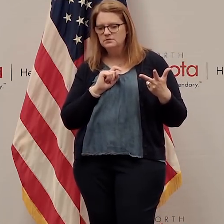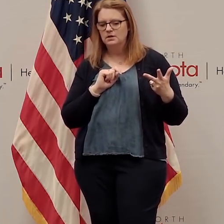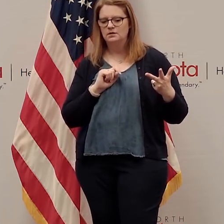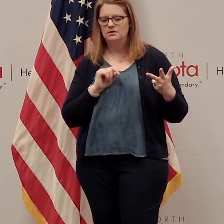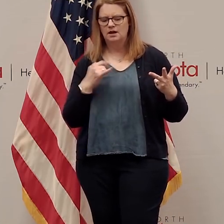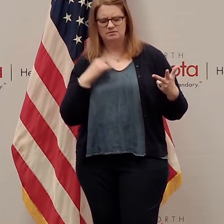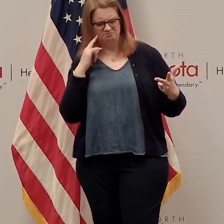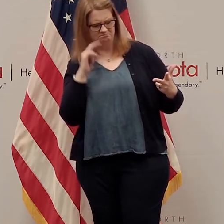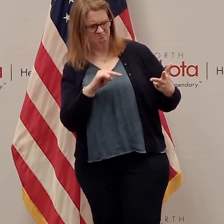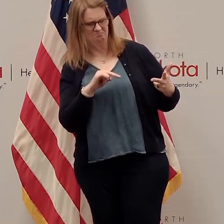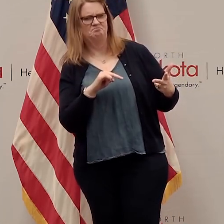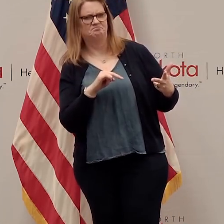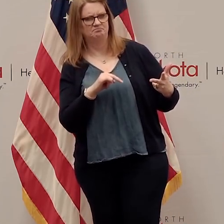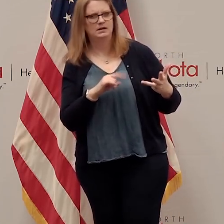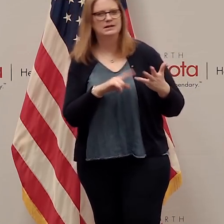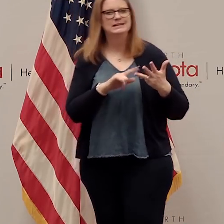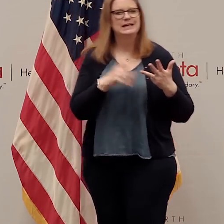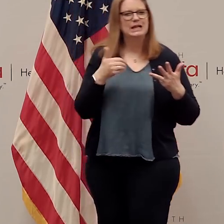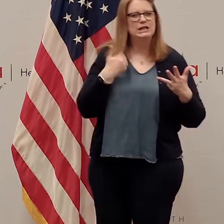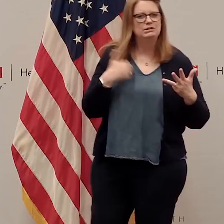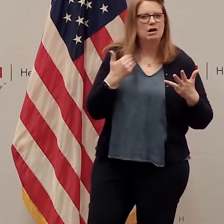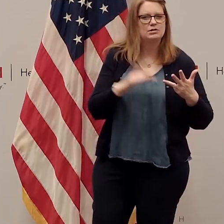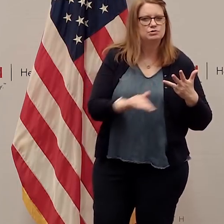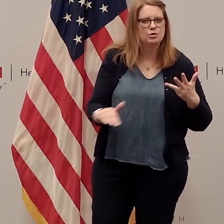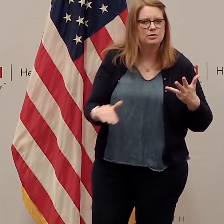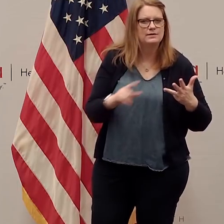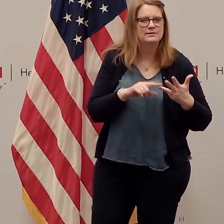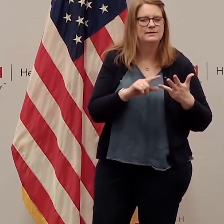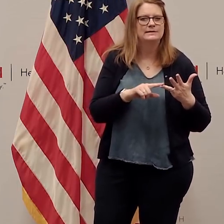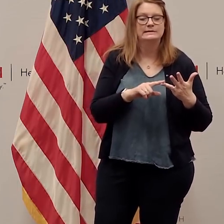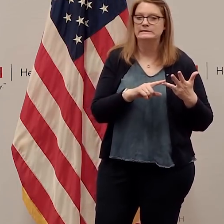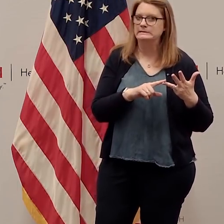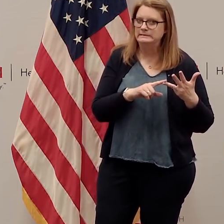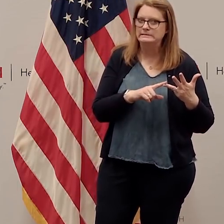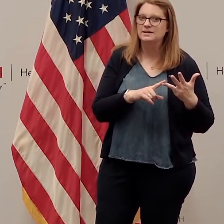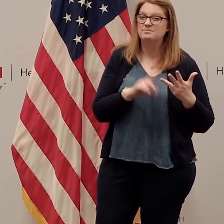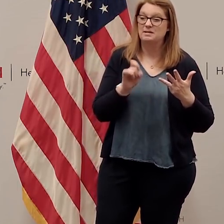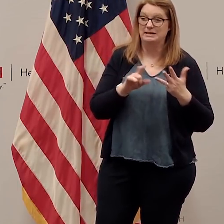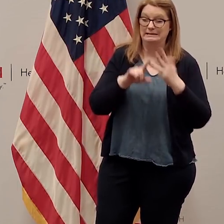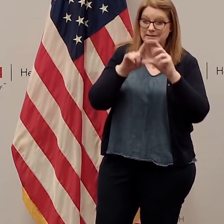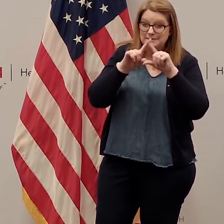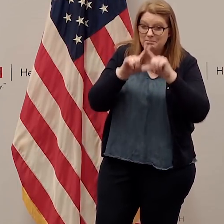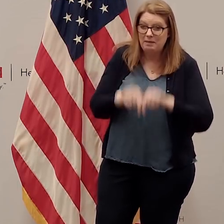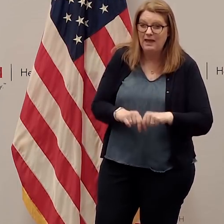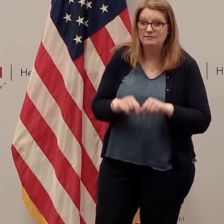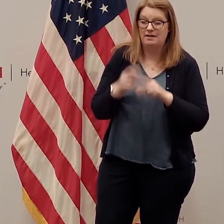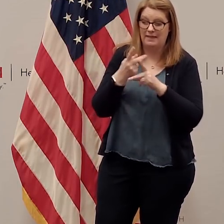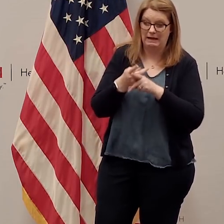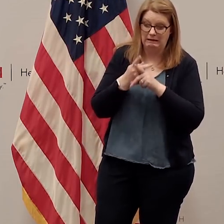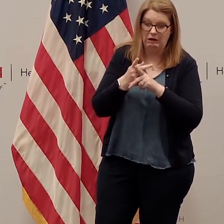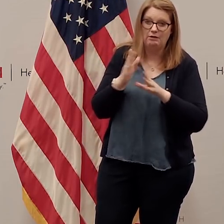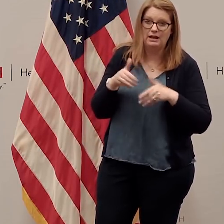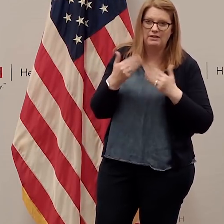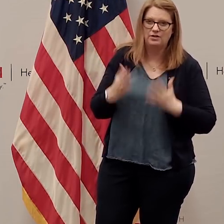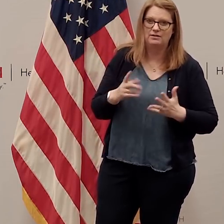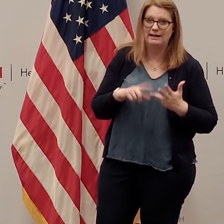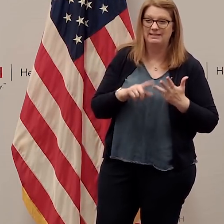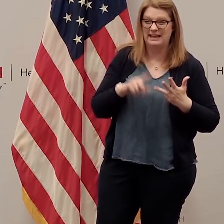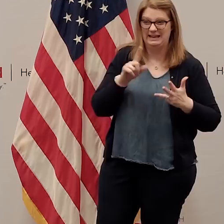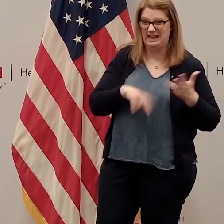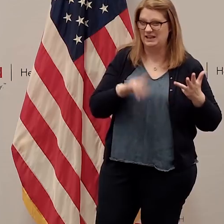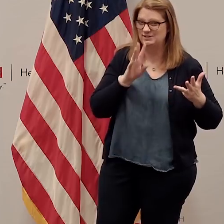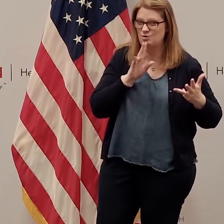us some alert. Very young children are particularly vulnerable, as they might be highly dependent on their caregiver and unable to share how they